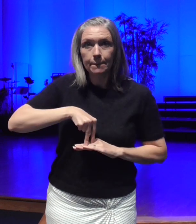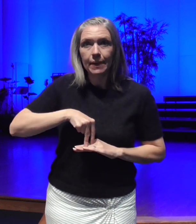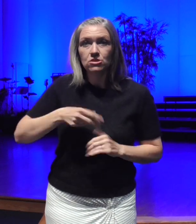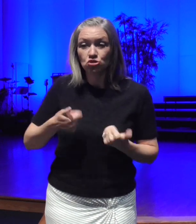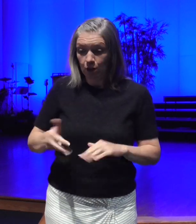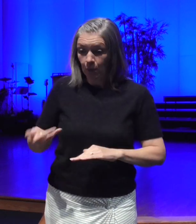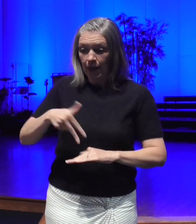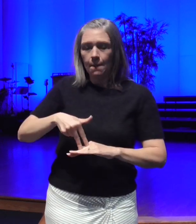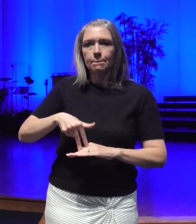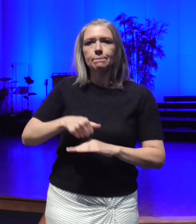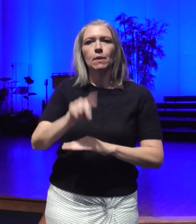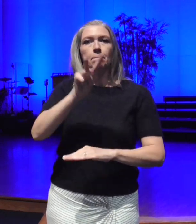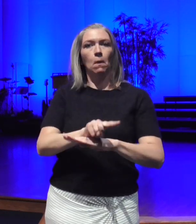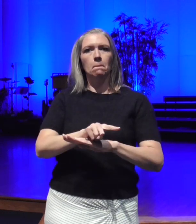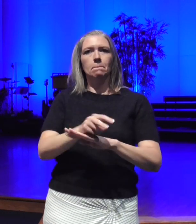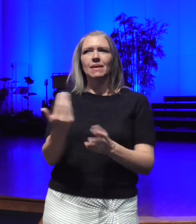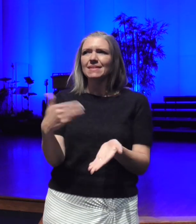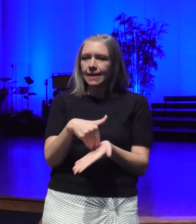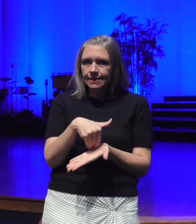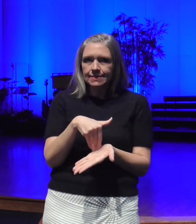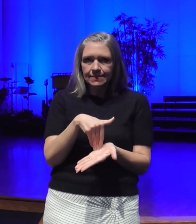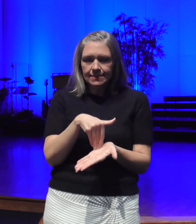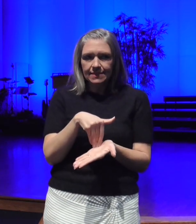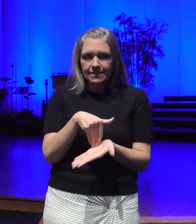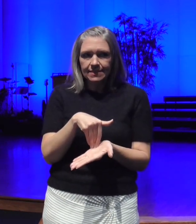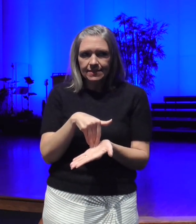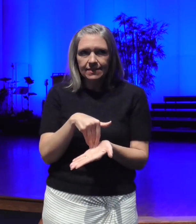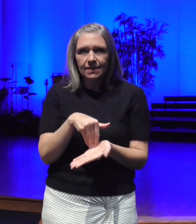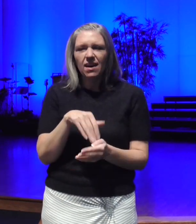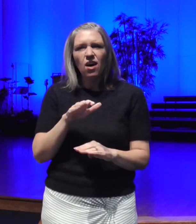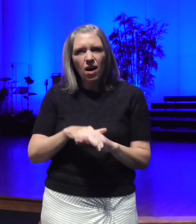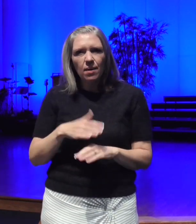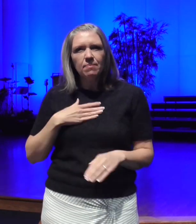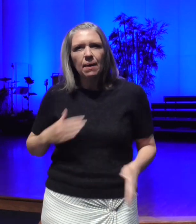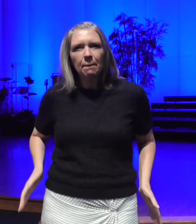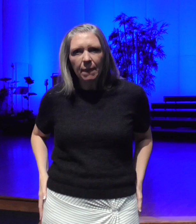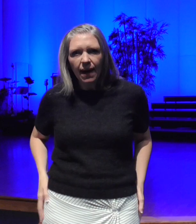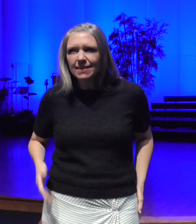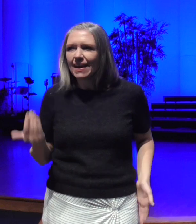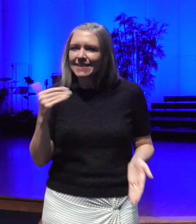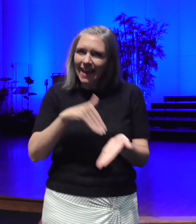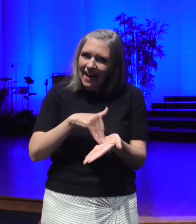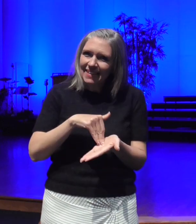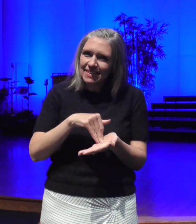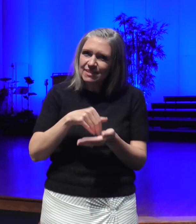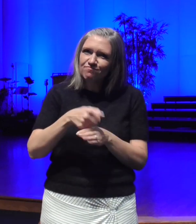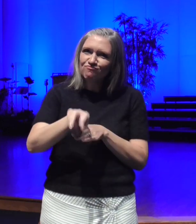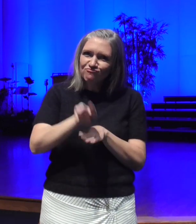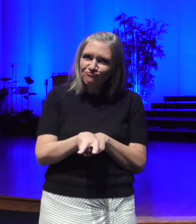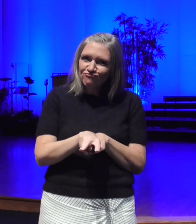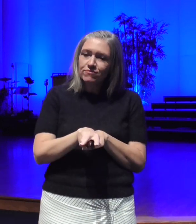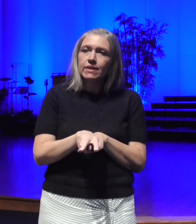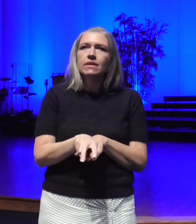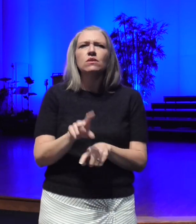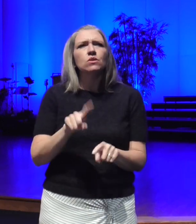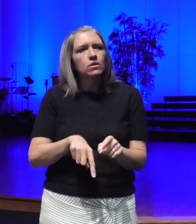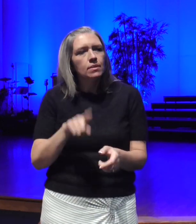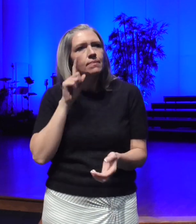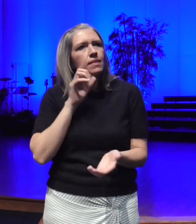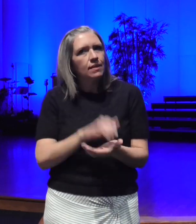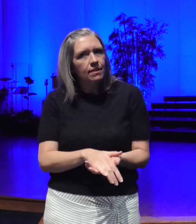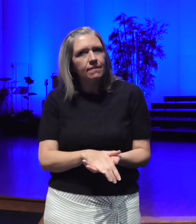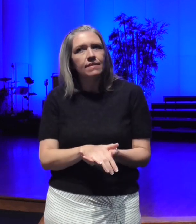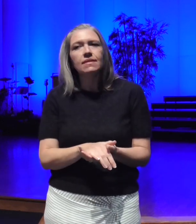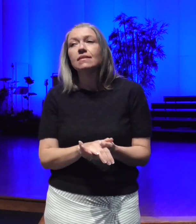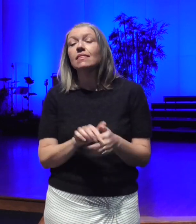away, and I fell right back down again, right on my butt again. And I couldn't believe this. And by this